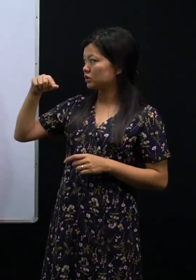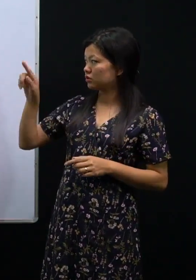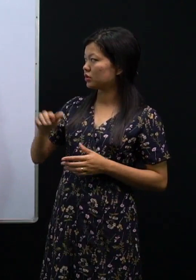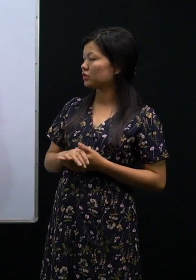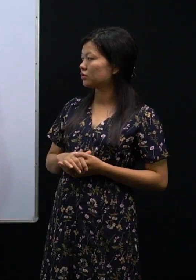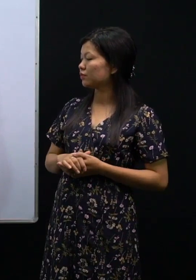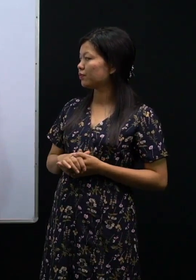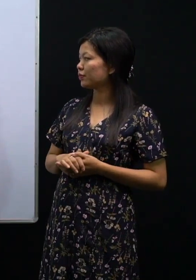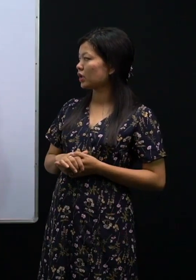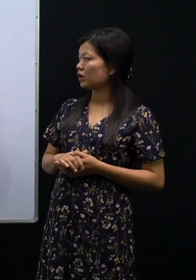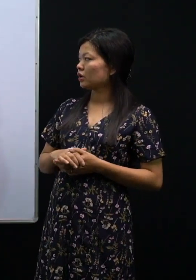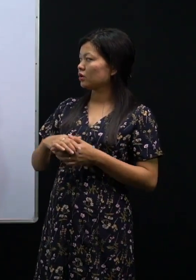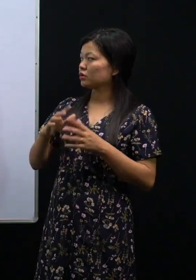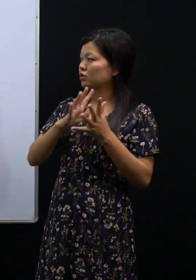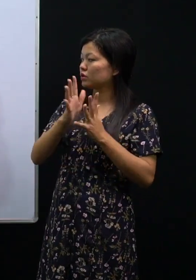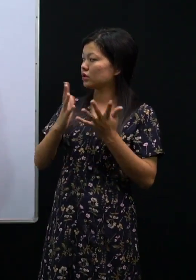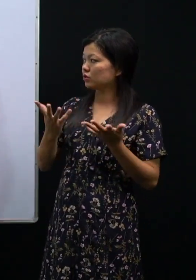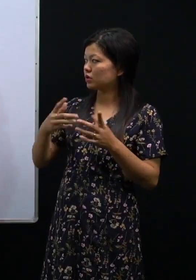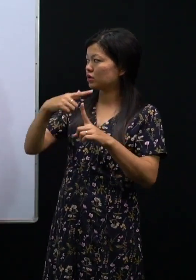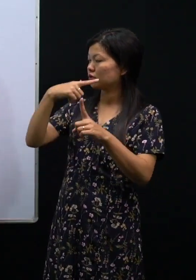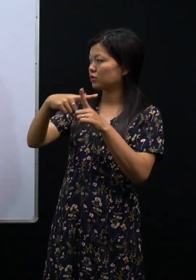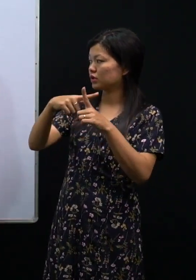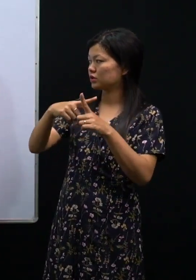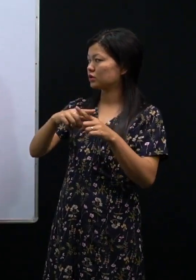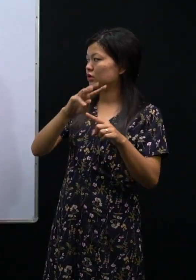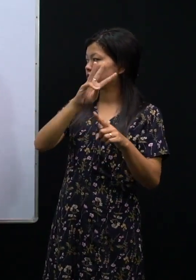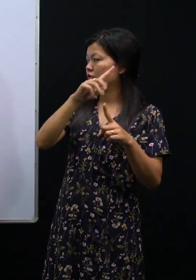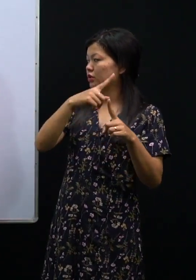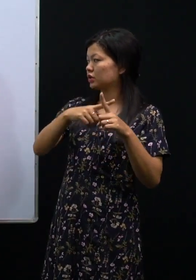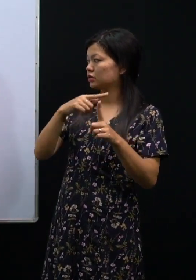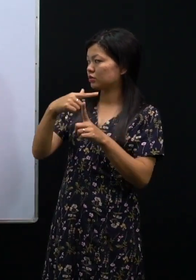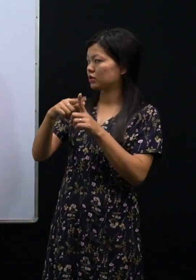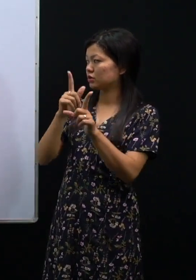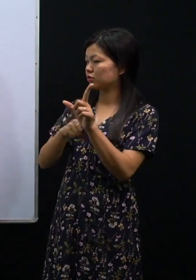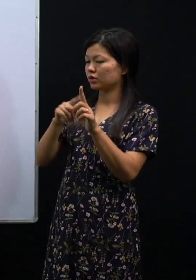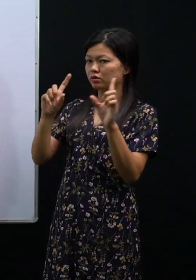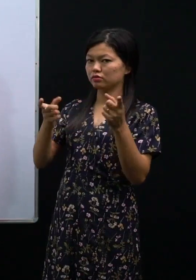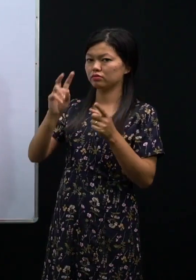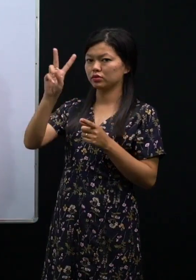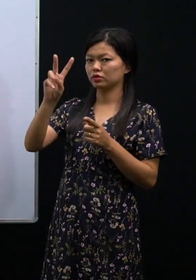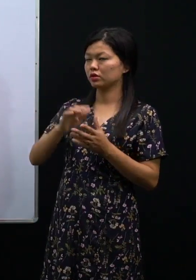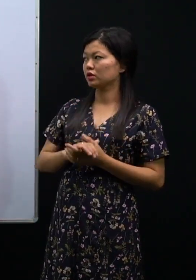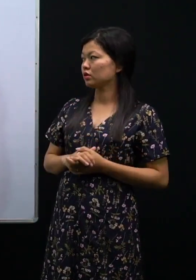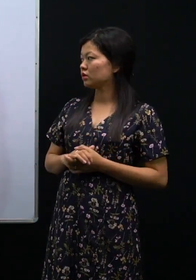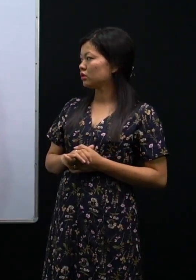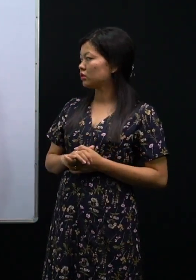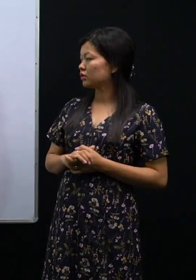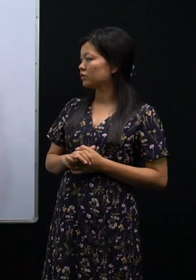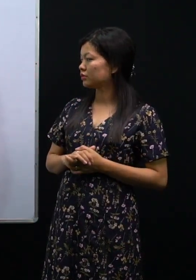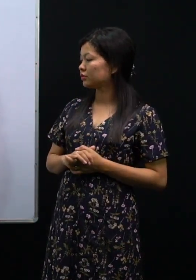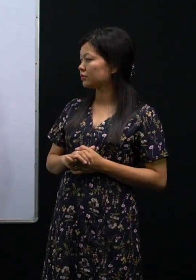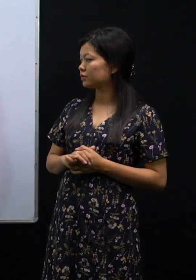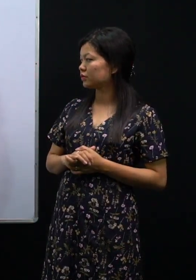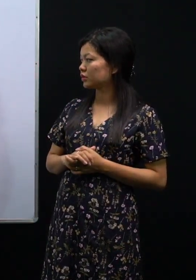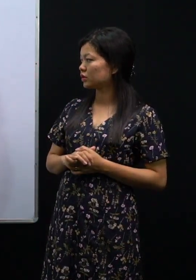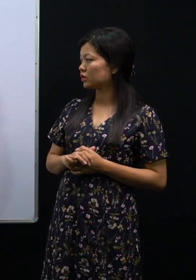product sign? Plus. So it will follow here. Plus. If product sign minus, it will be minus. So this is square, whole square. How many times?